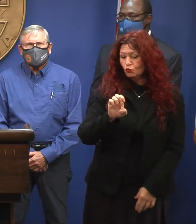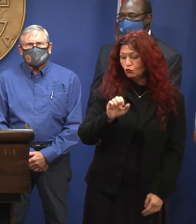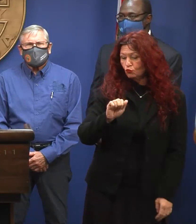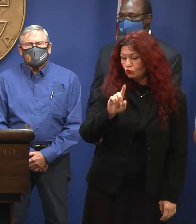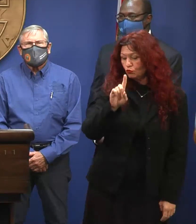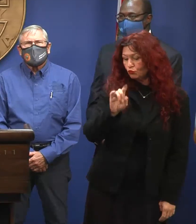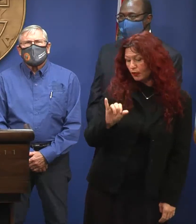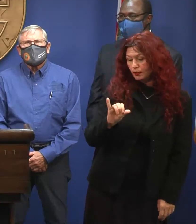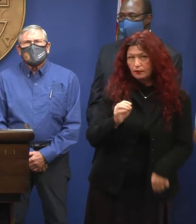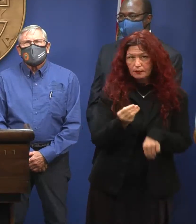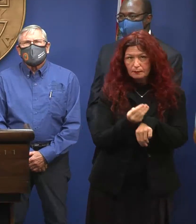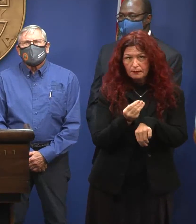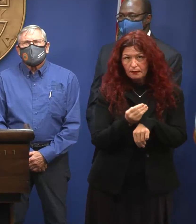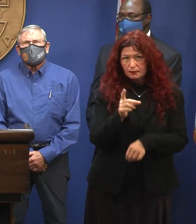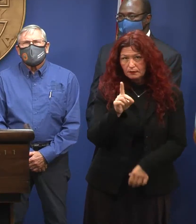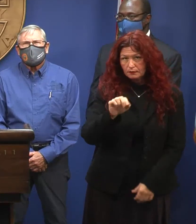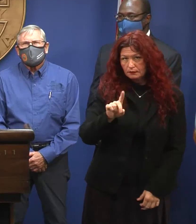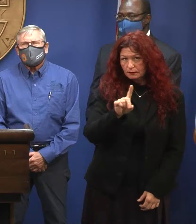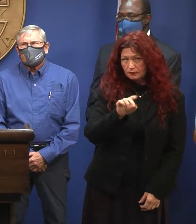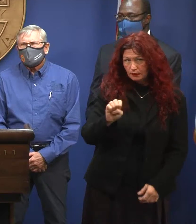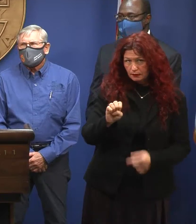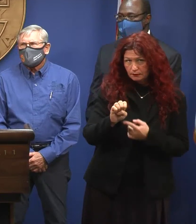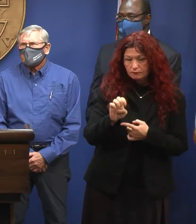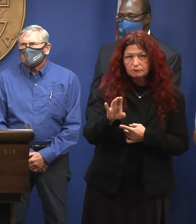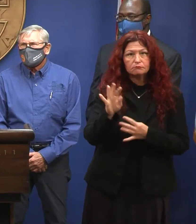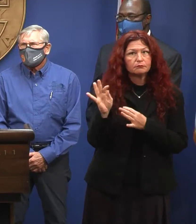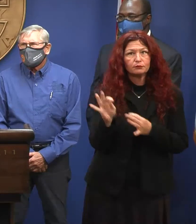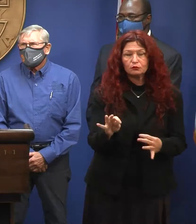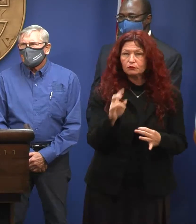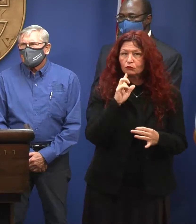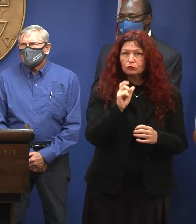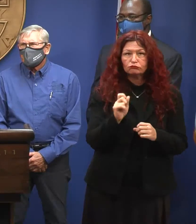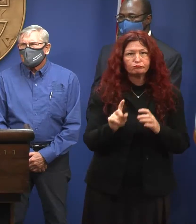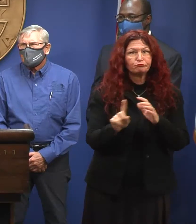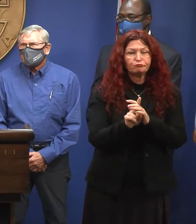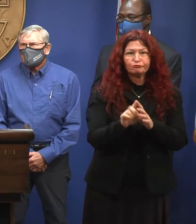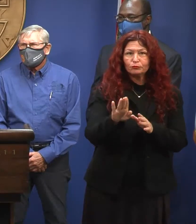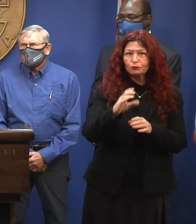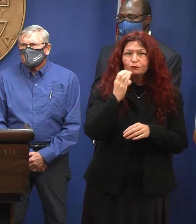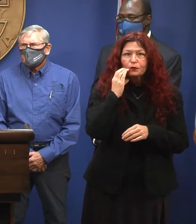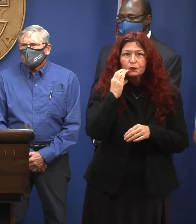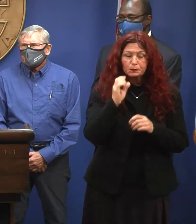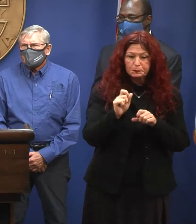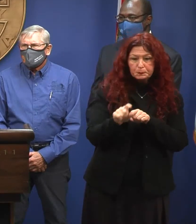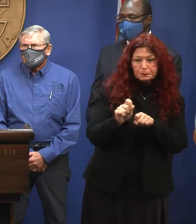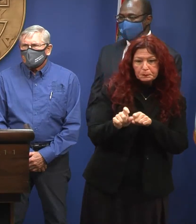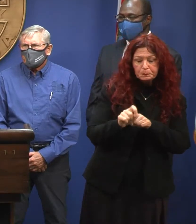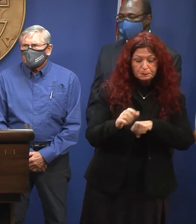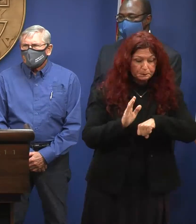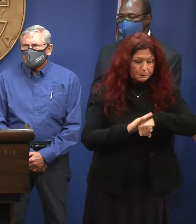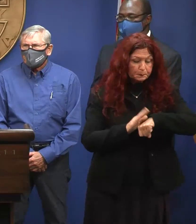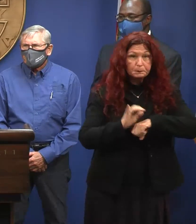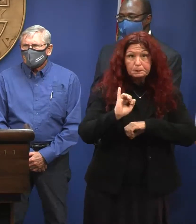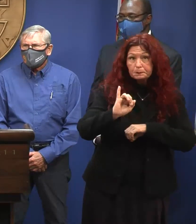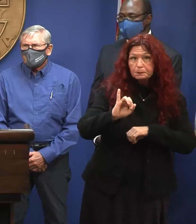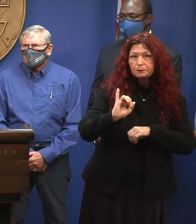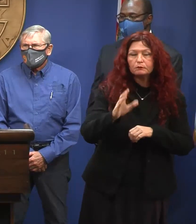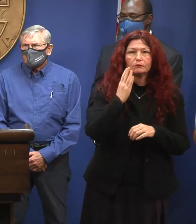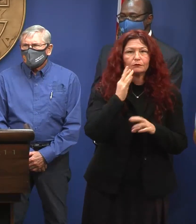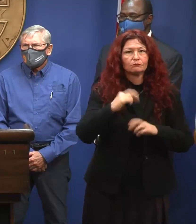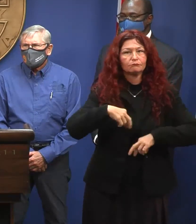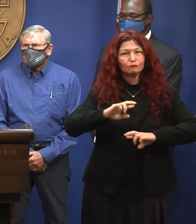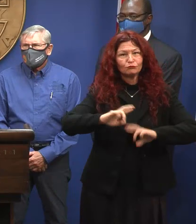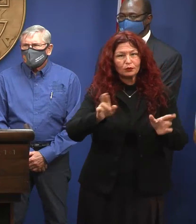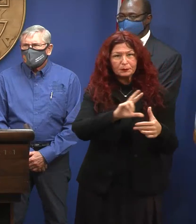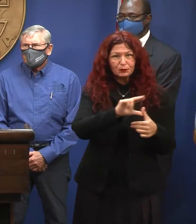be up to date on what is happening with the hurricane season. So please download it now to be ready for the hurricanes